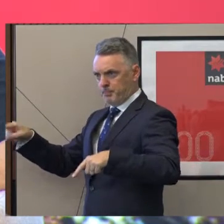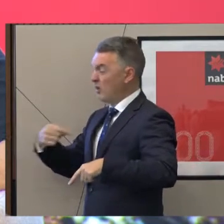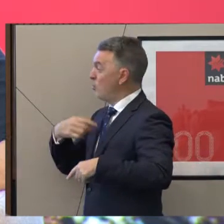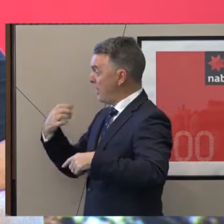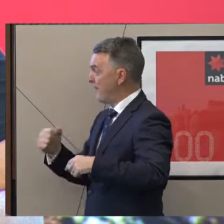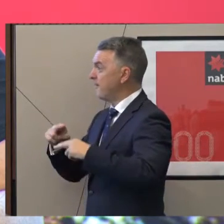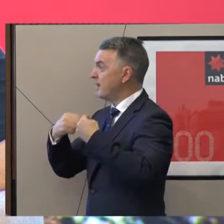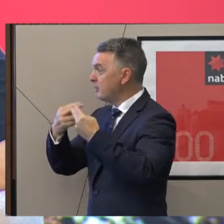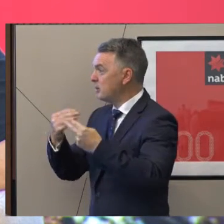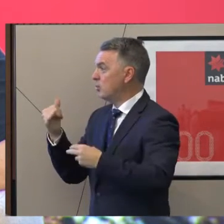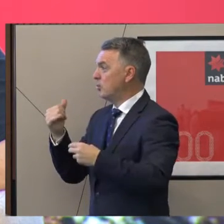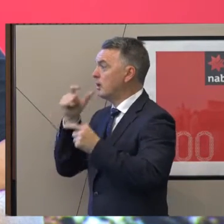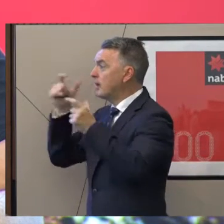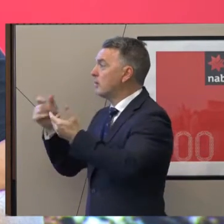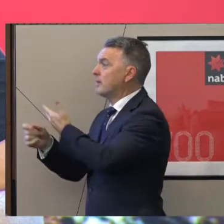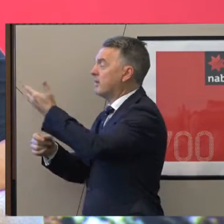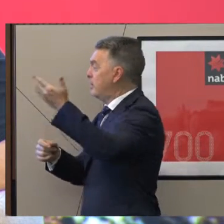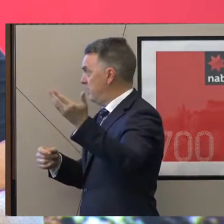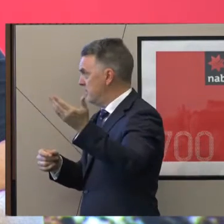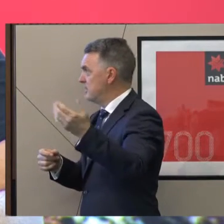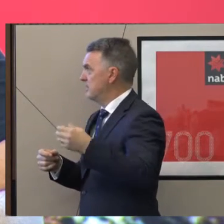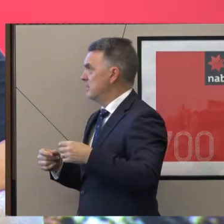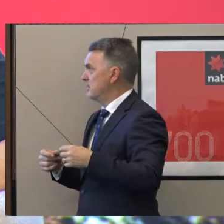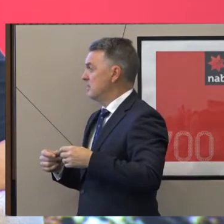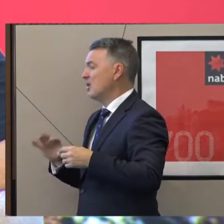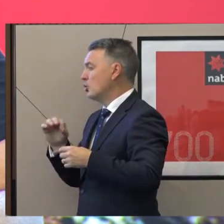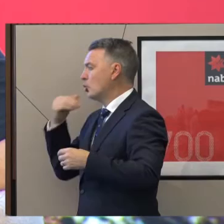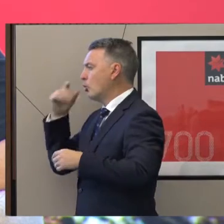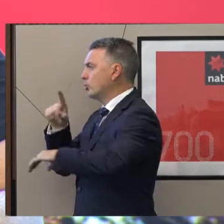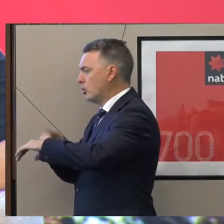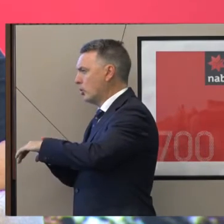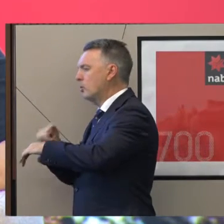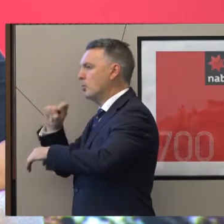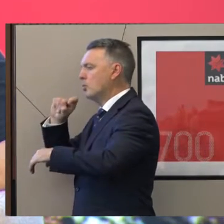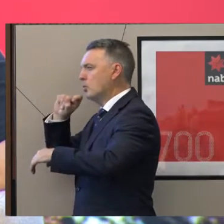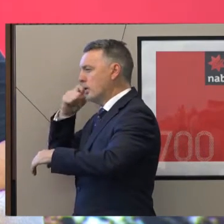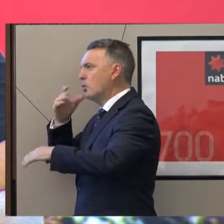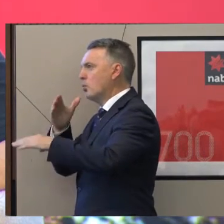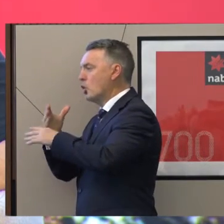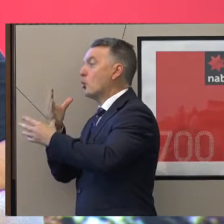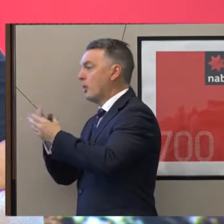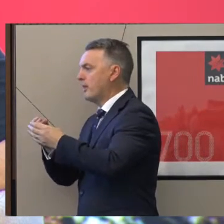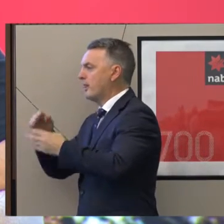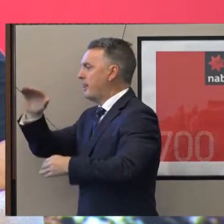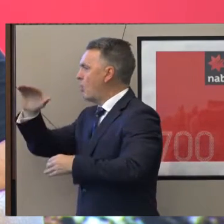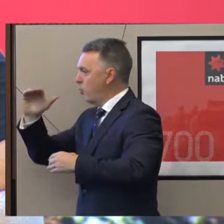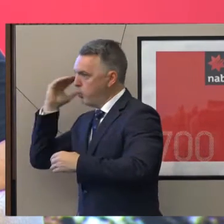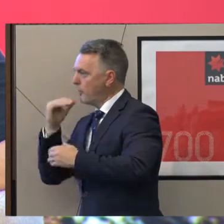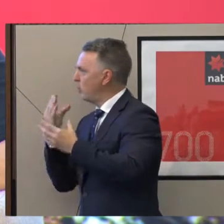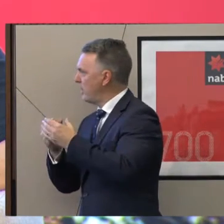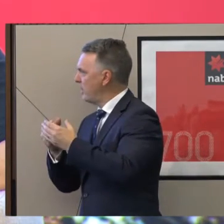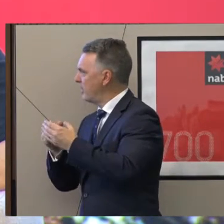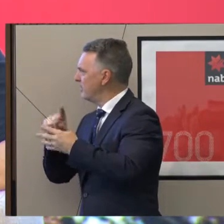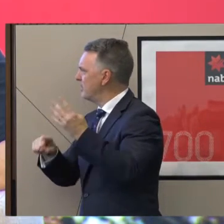and carers who, not in all instances, will work with the woman with a disability. They're a